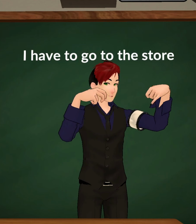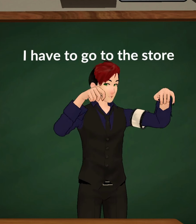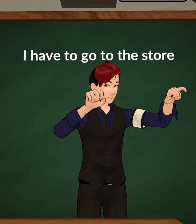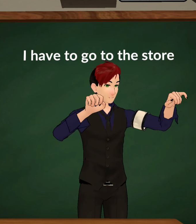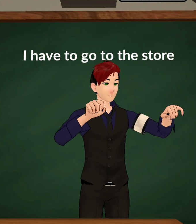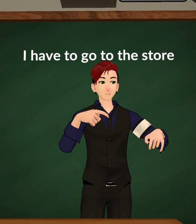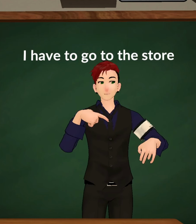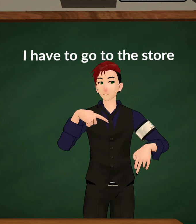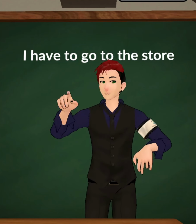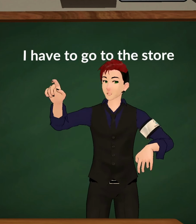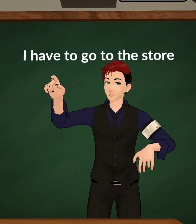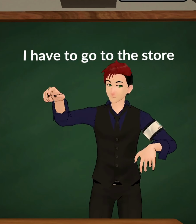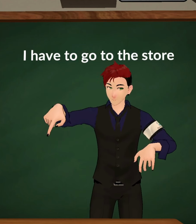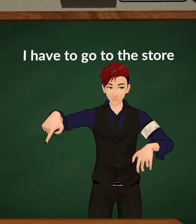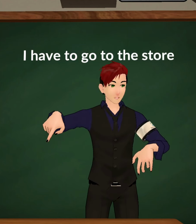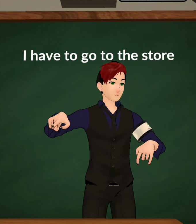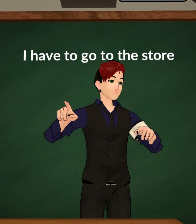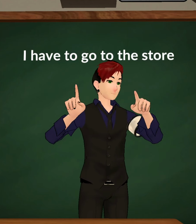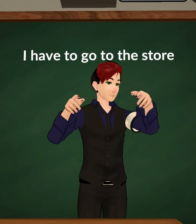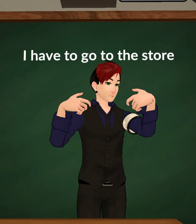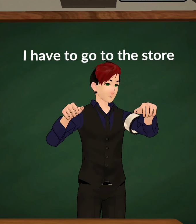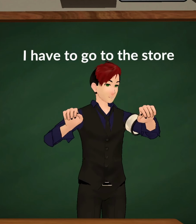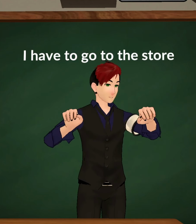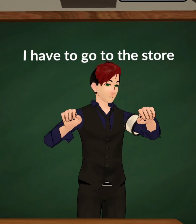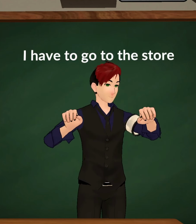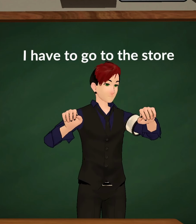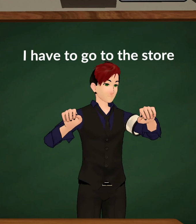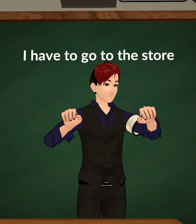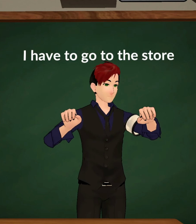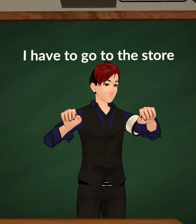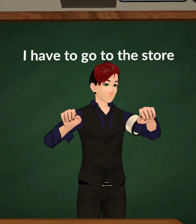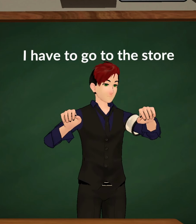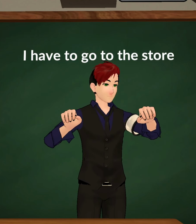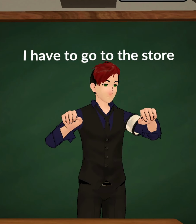go to the store. You say I have to go to the store.